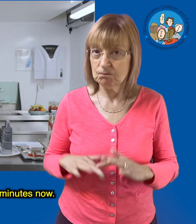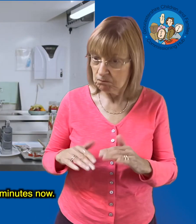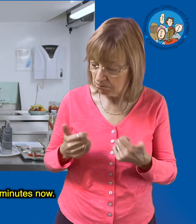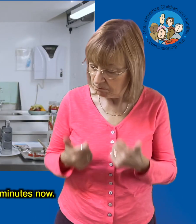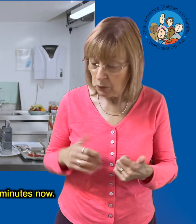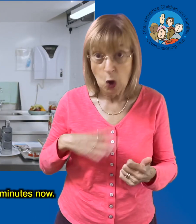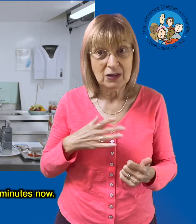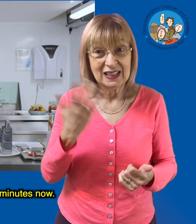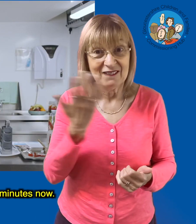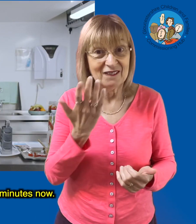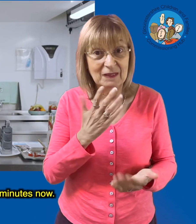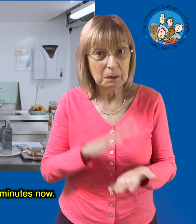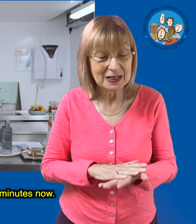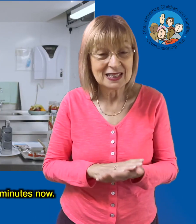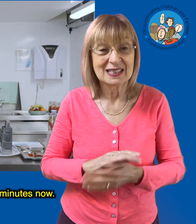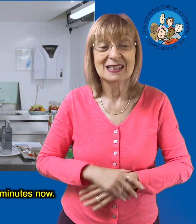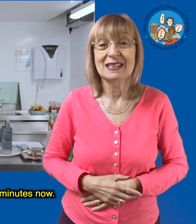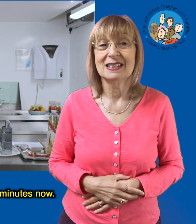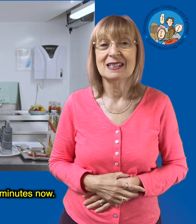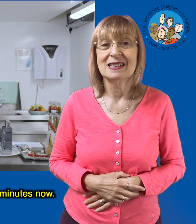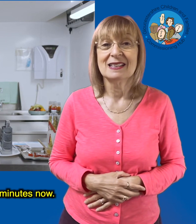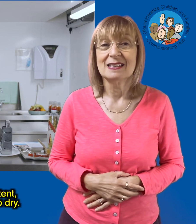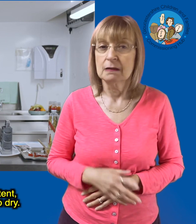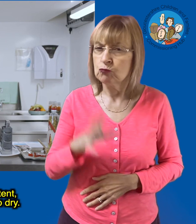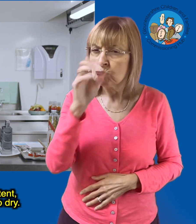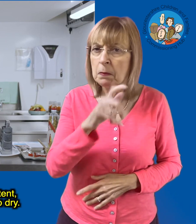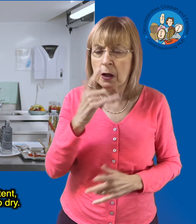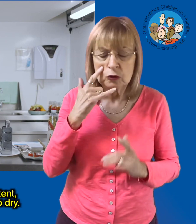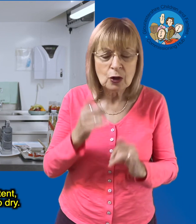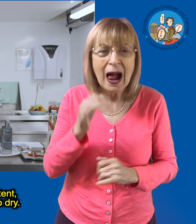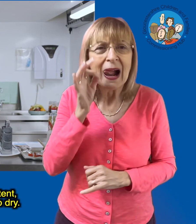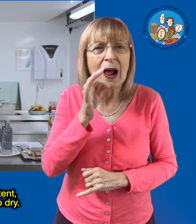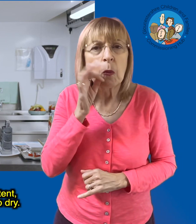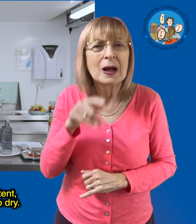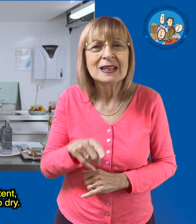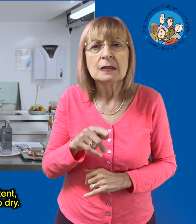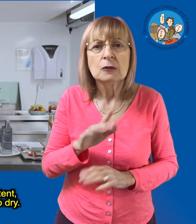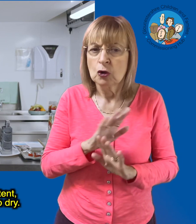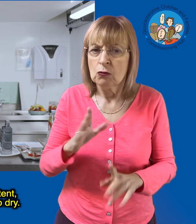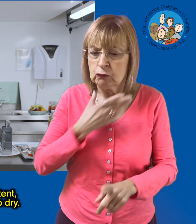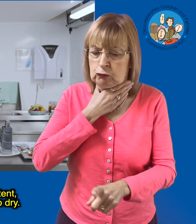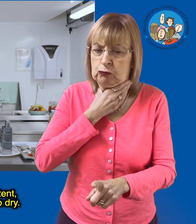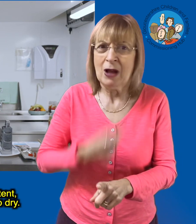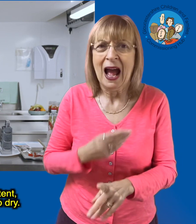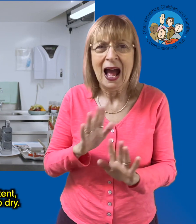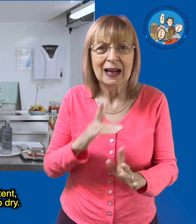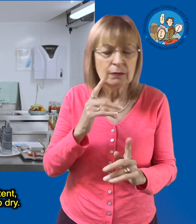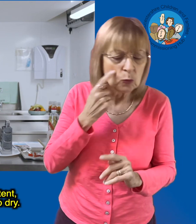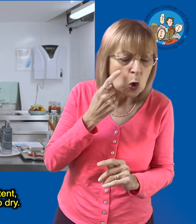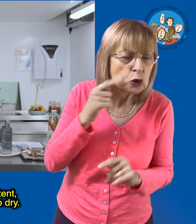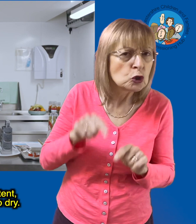So I've just come in over here. This is simmering nicely. It's been about 15 minutes now. Obviously, just a reminder to just keep the